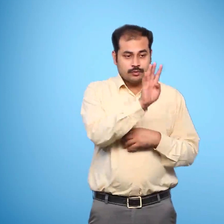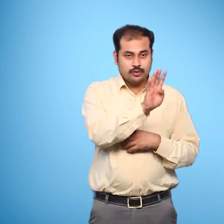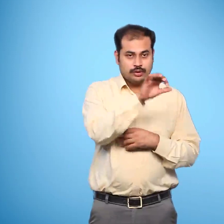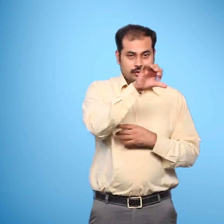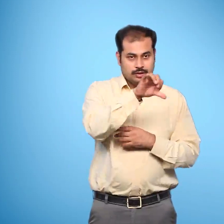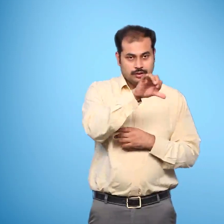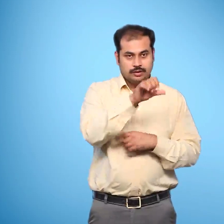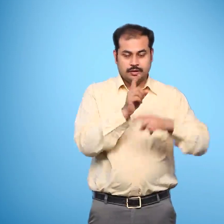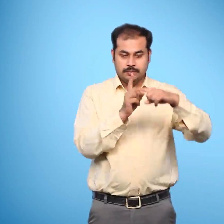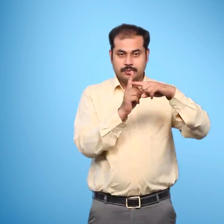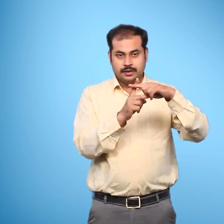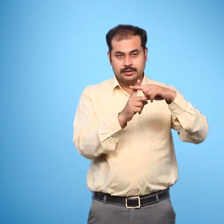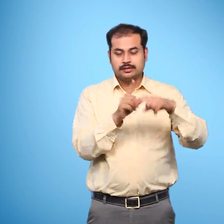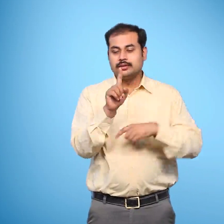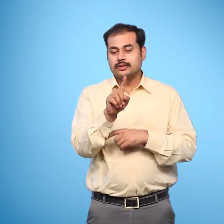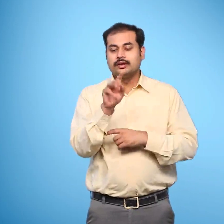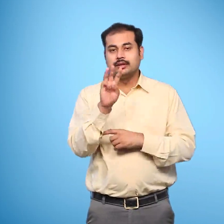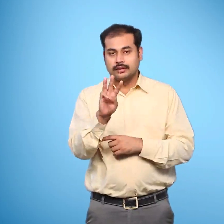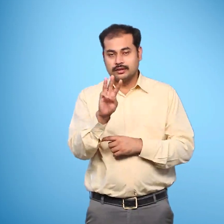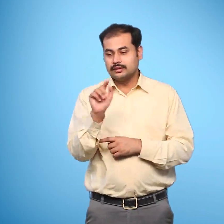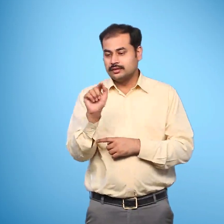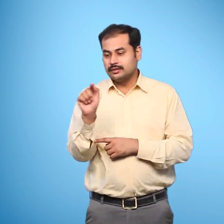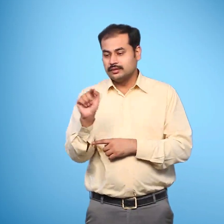49 plus 13 is equal to dash.